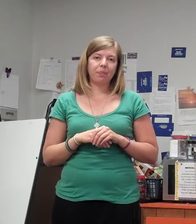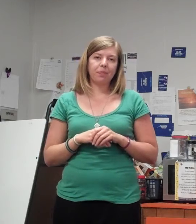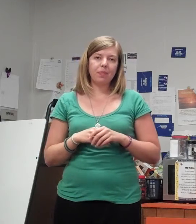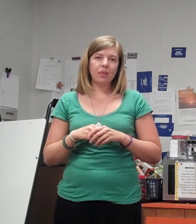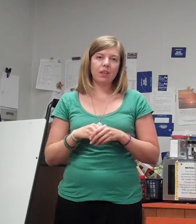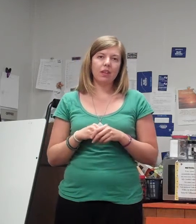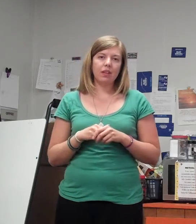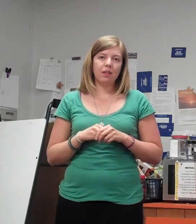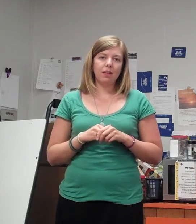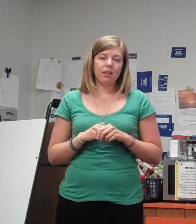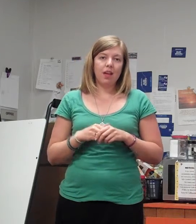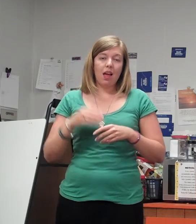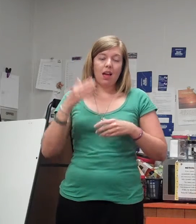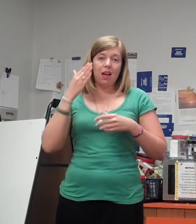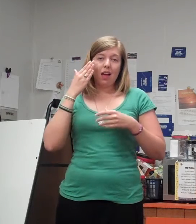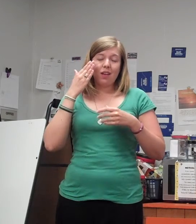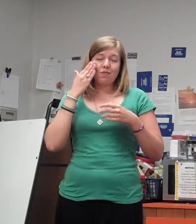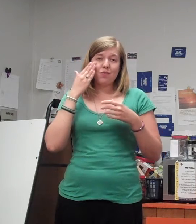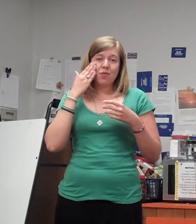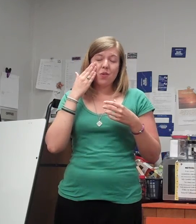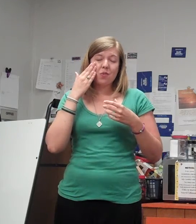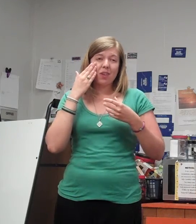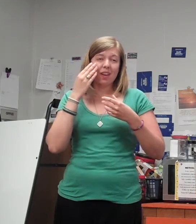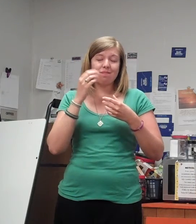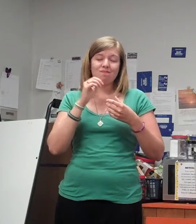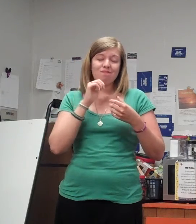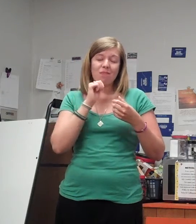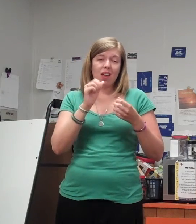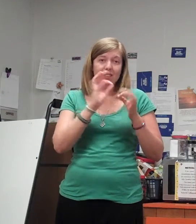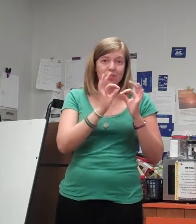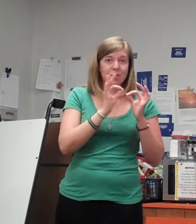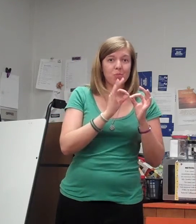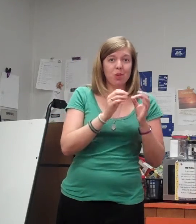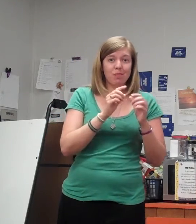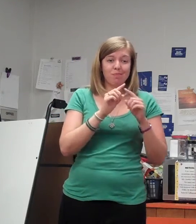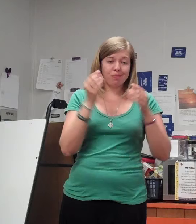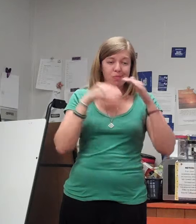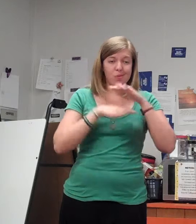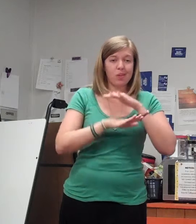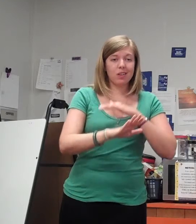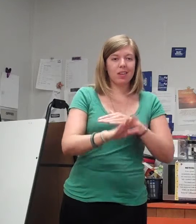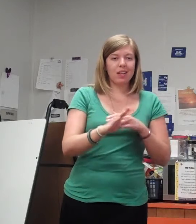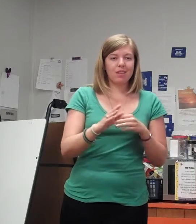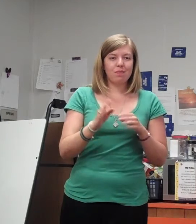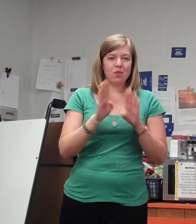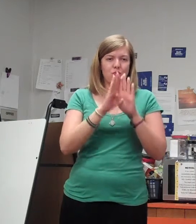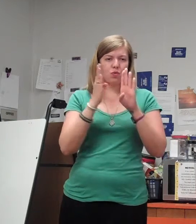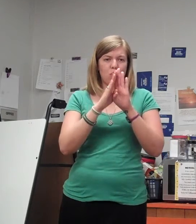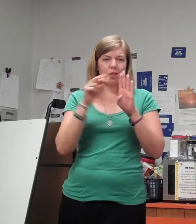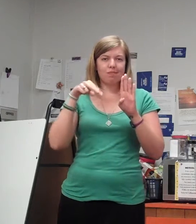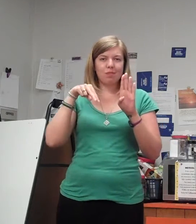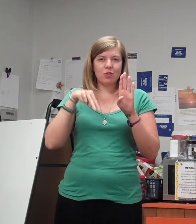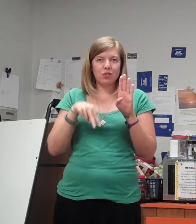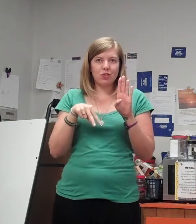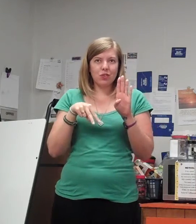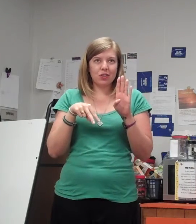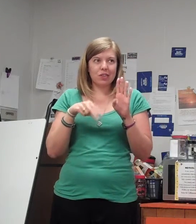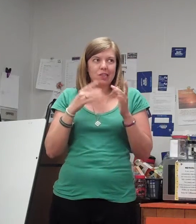I shouldn't be interpreting, but I was put in that situation, I stood by the door for a really fast getaway if I were overwhelmed.